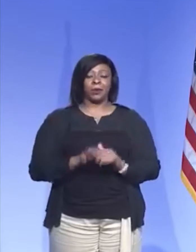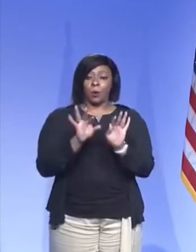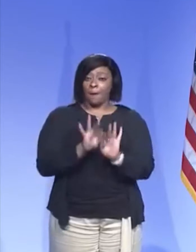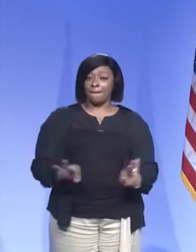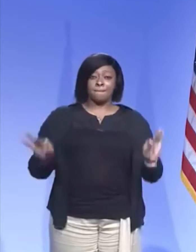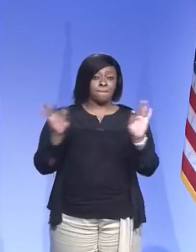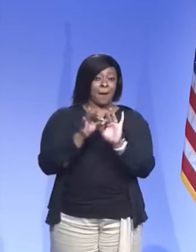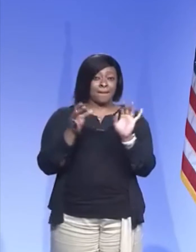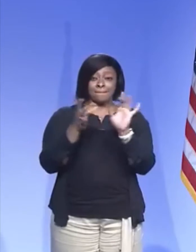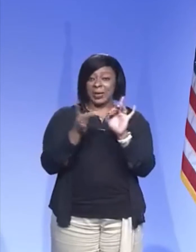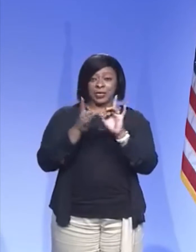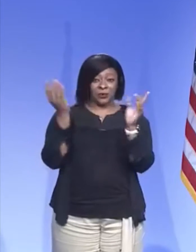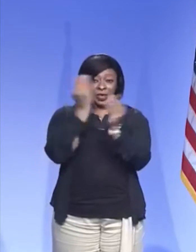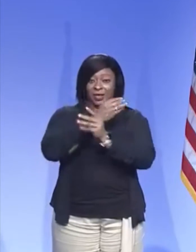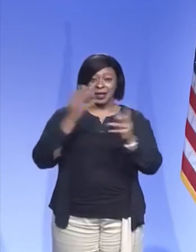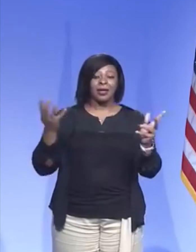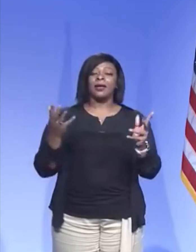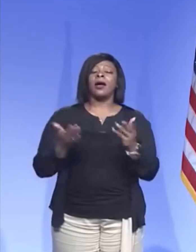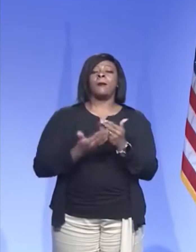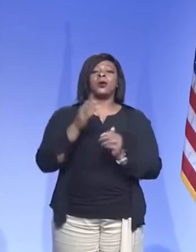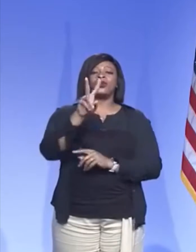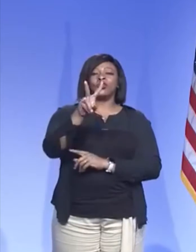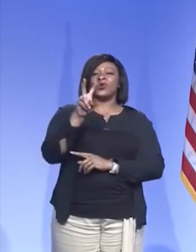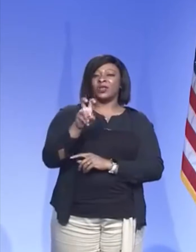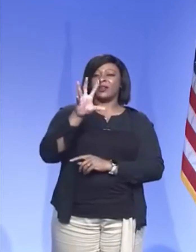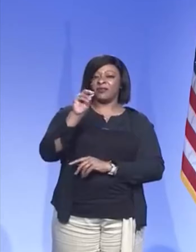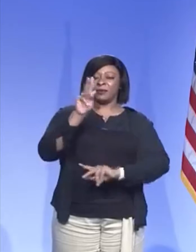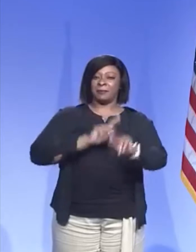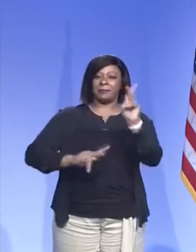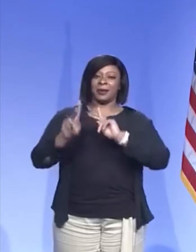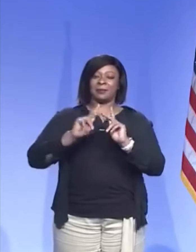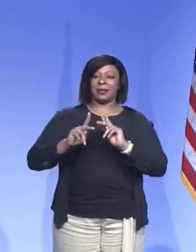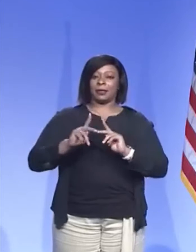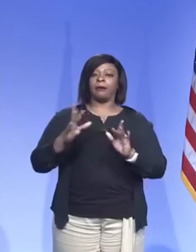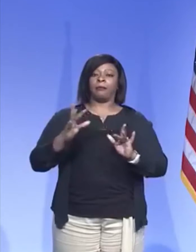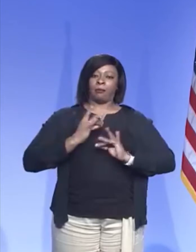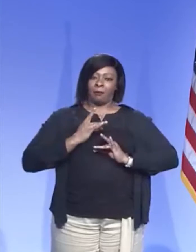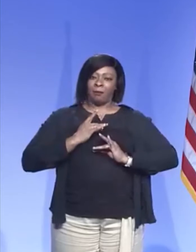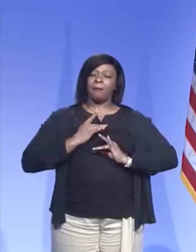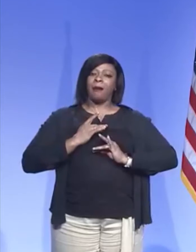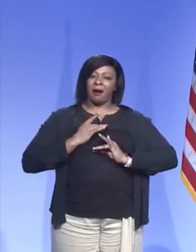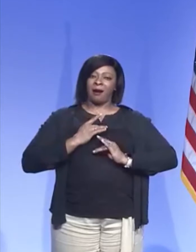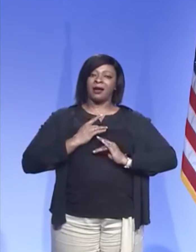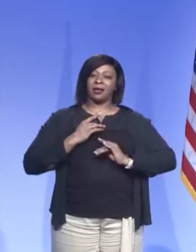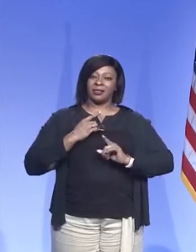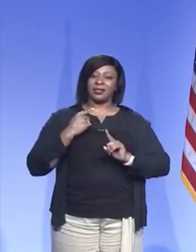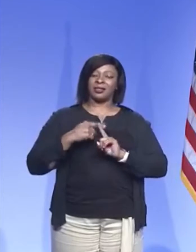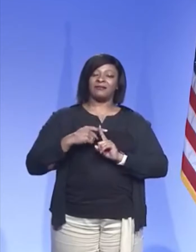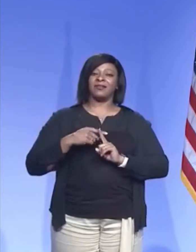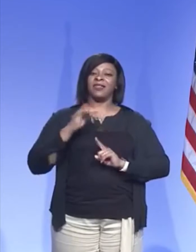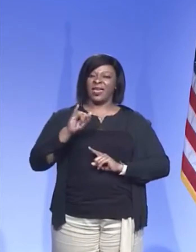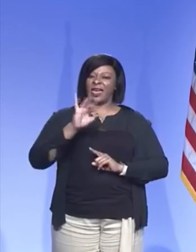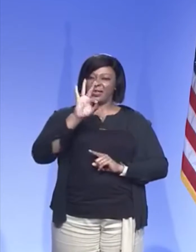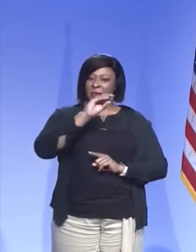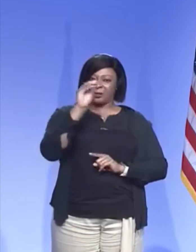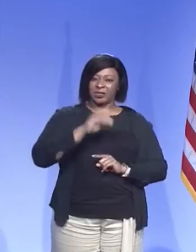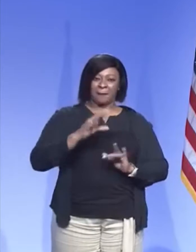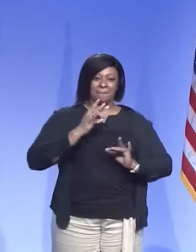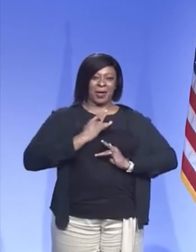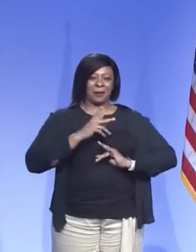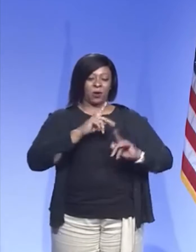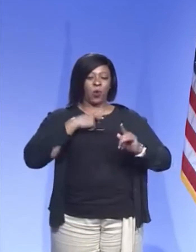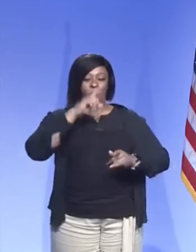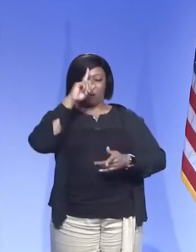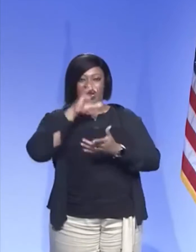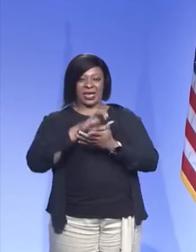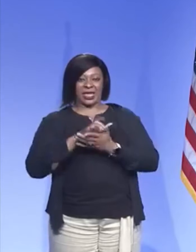from that was that almost 250 people came back positive. That's a 9% positivity rate amongst people who